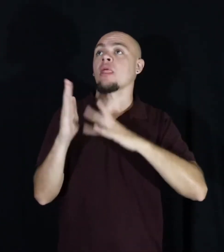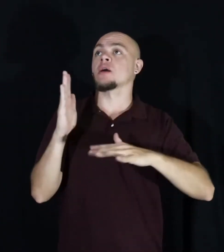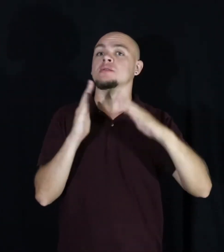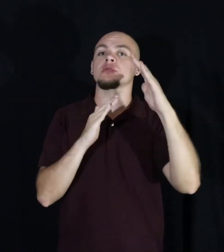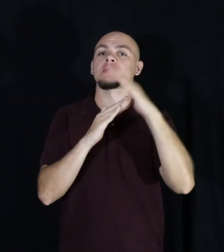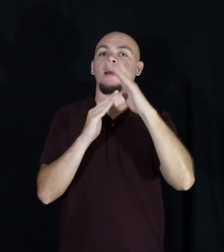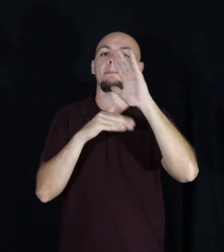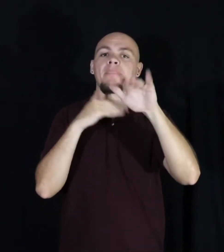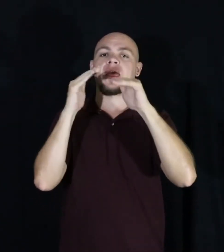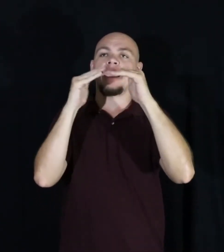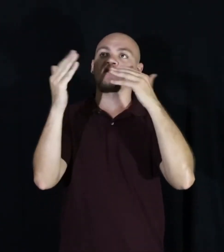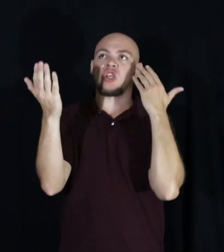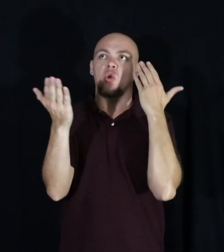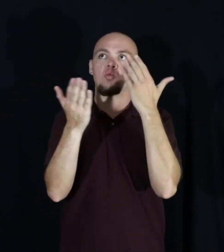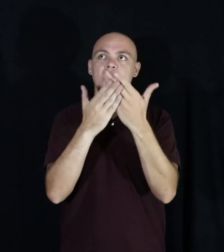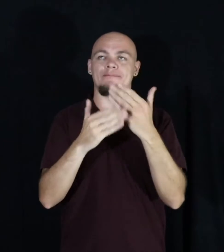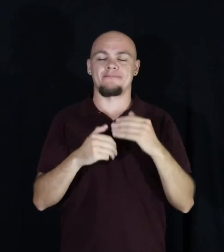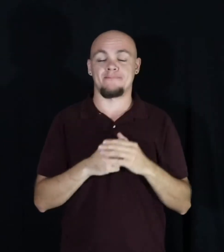heaven.